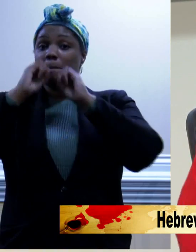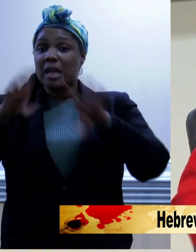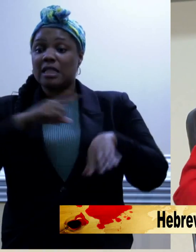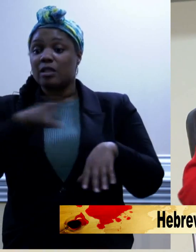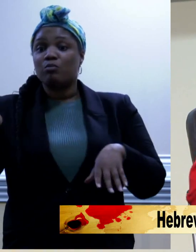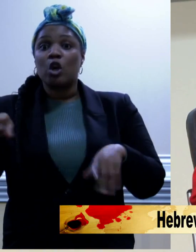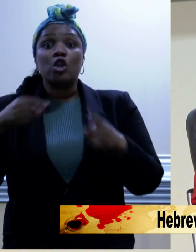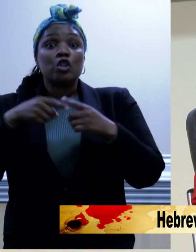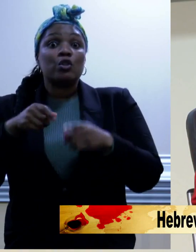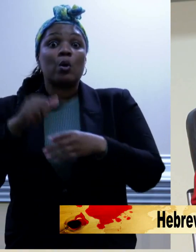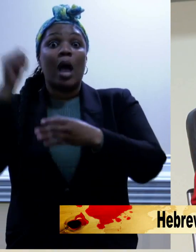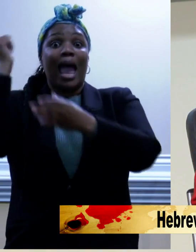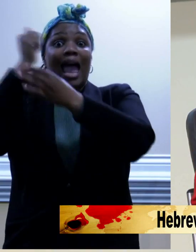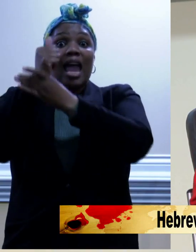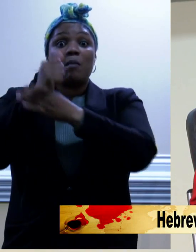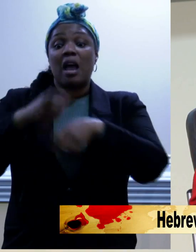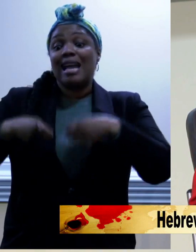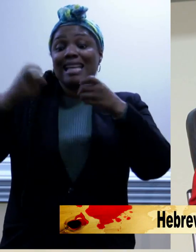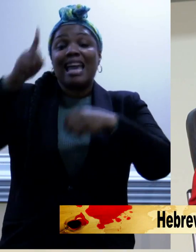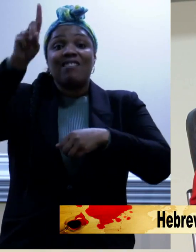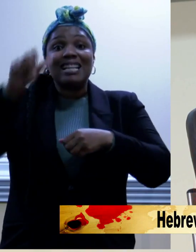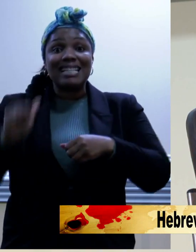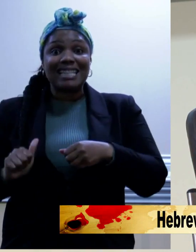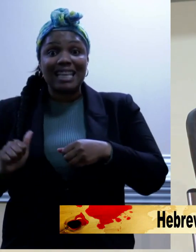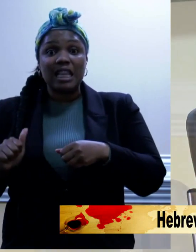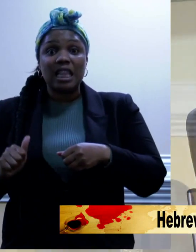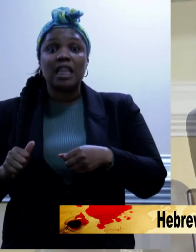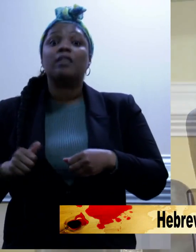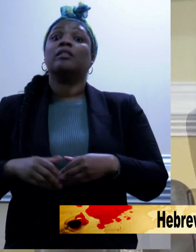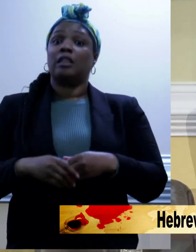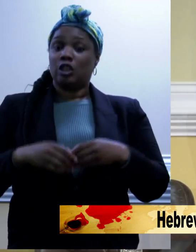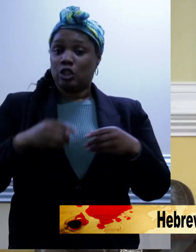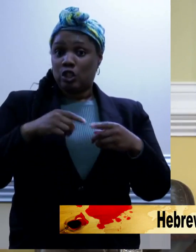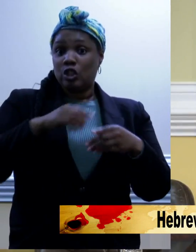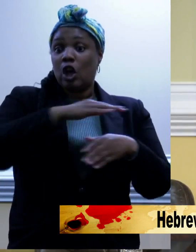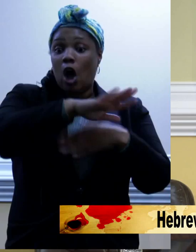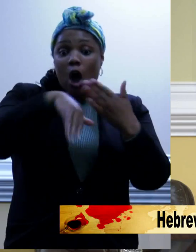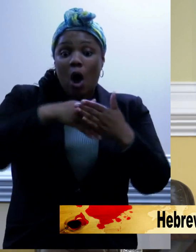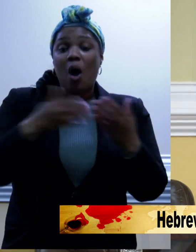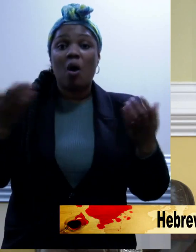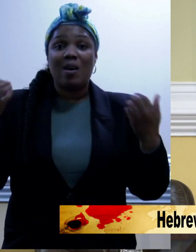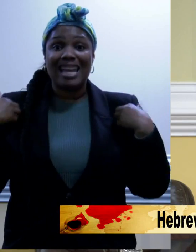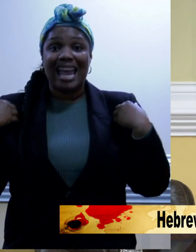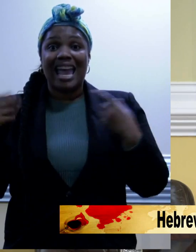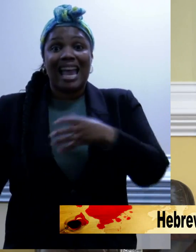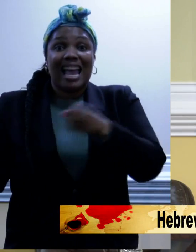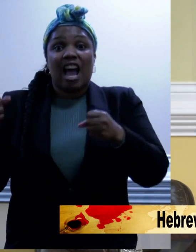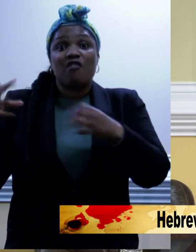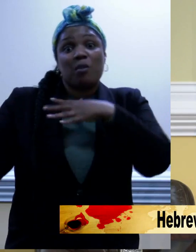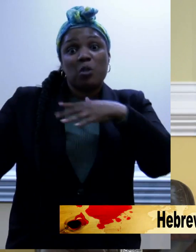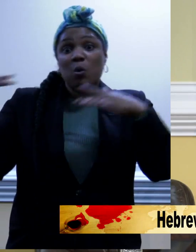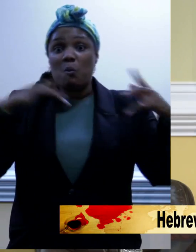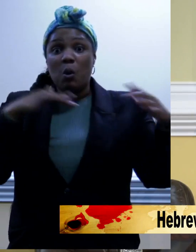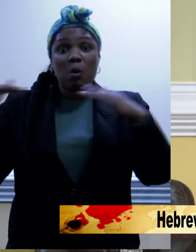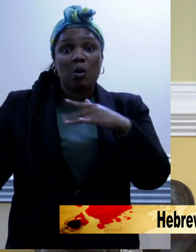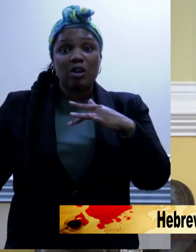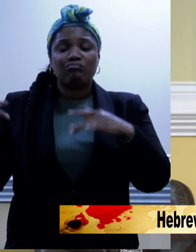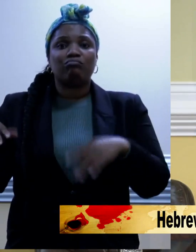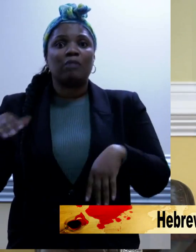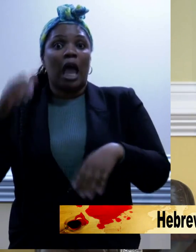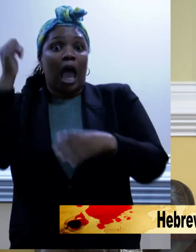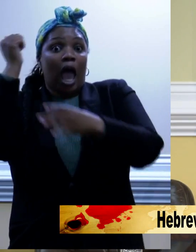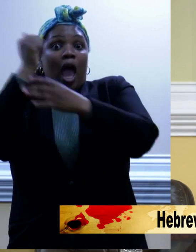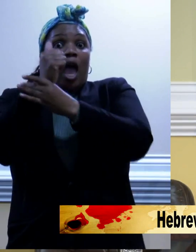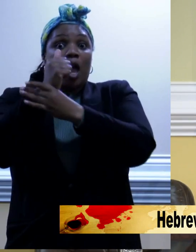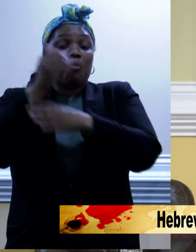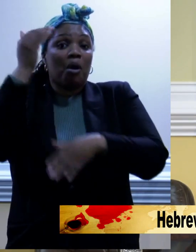Abraham gave a tenth part of all. So we know how much tithe he paid, didn't he? Yes, sir. So Abraham knew you were supposed to pay a